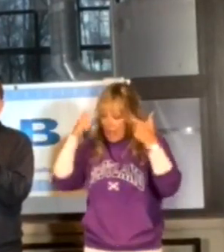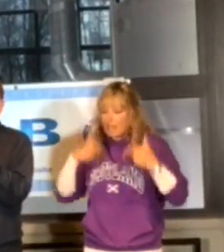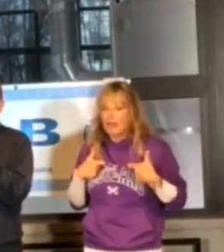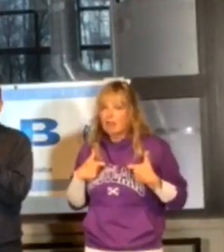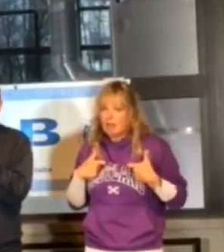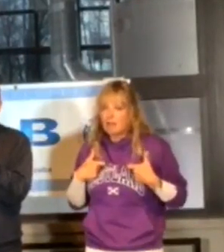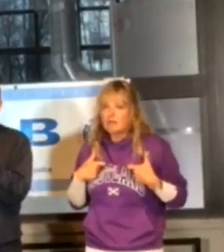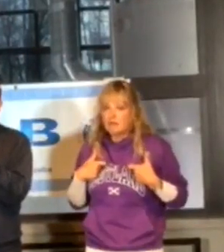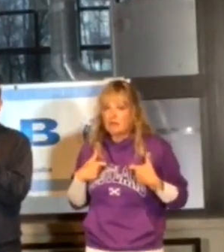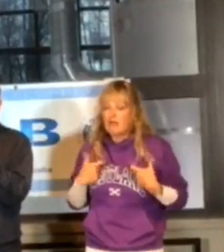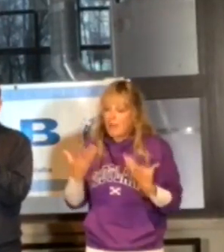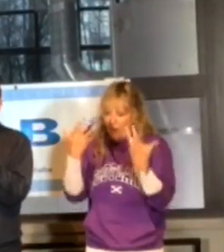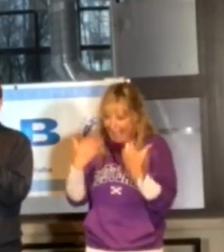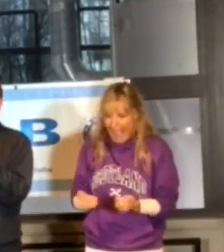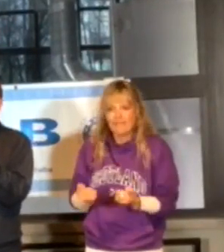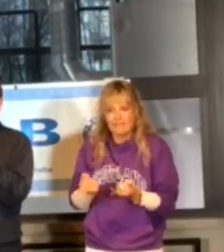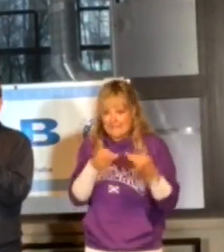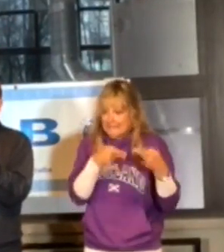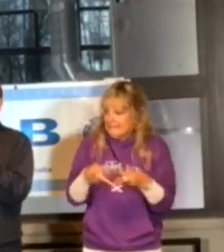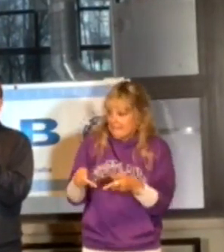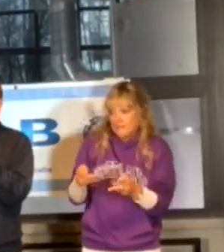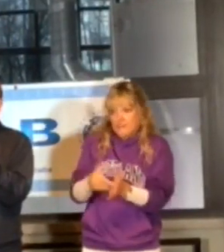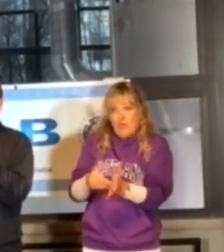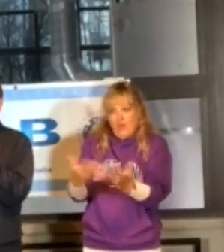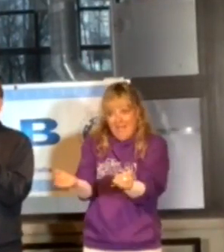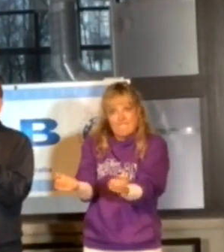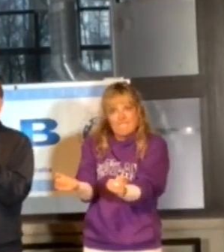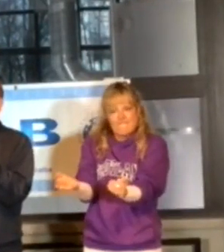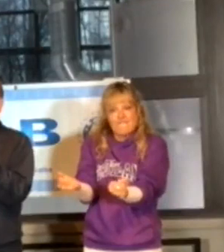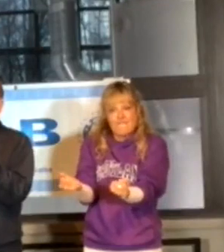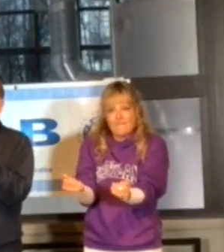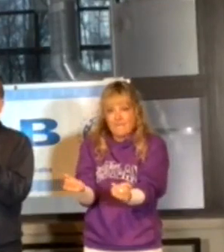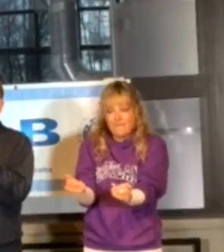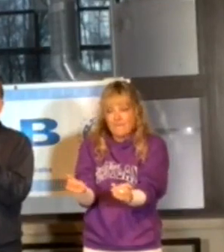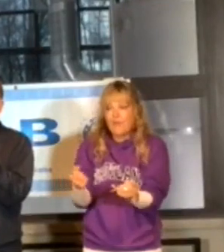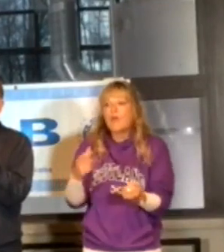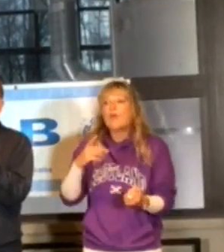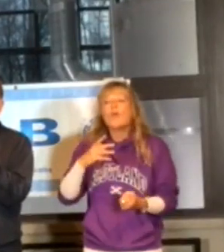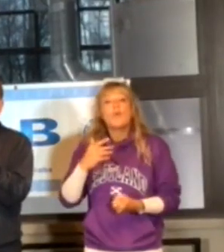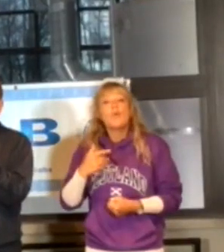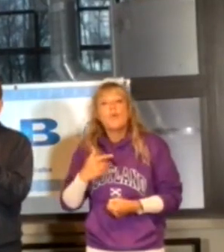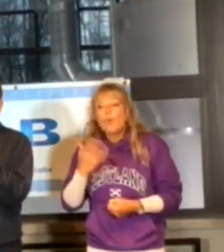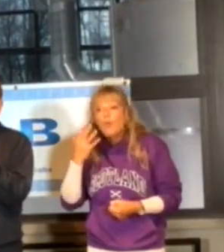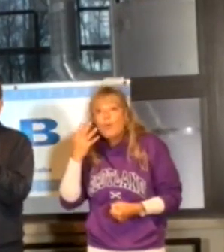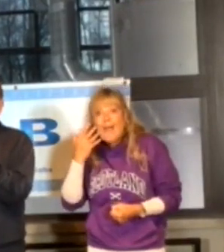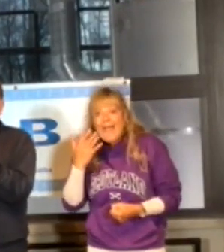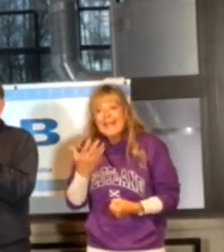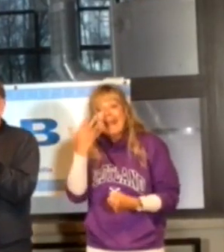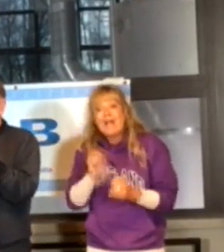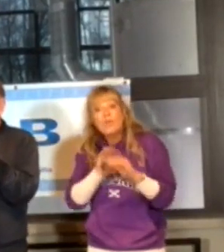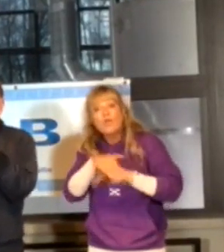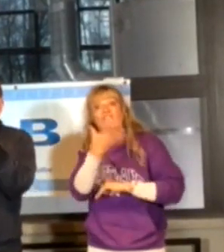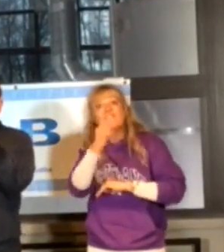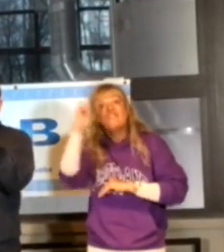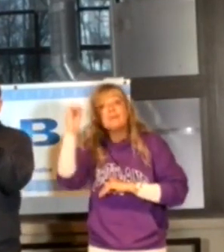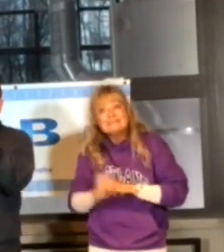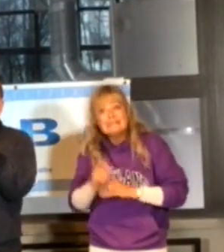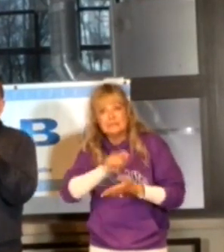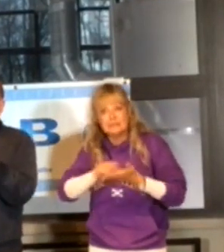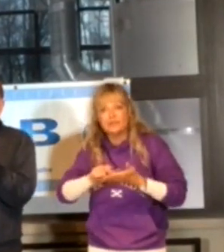have a methodology for taking it forward once we reach a majority of signatures. Now